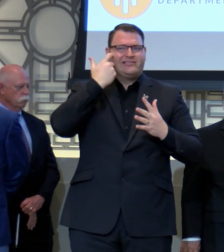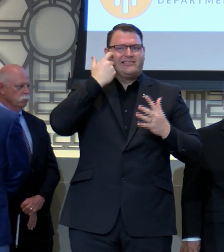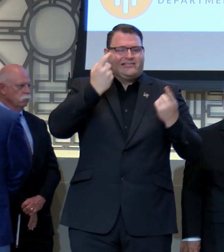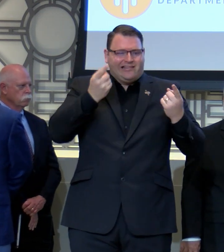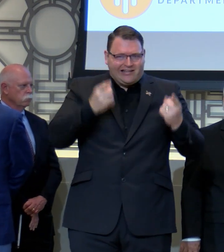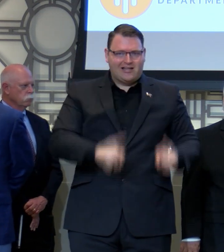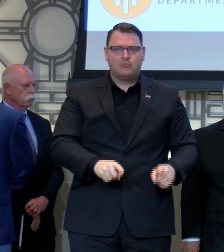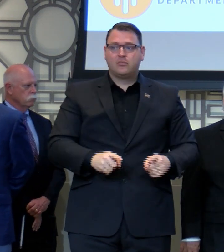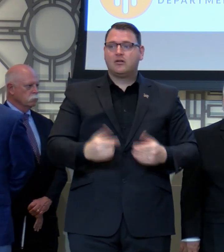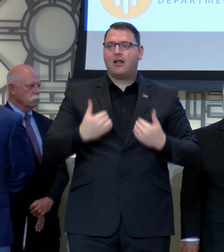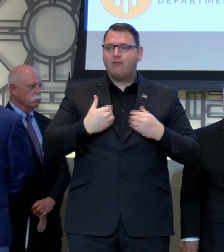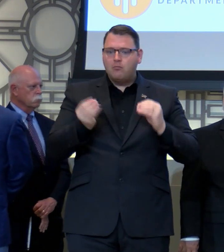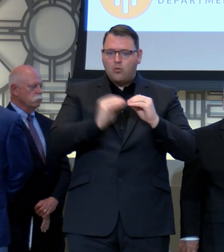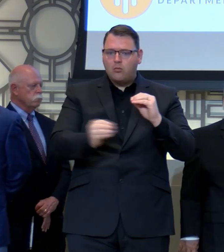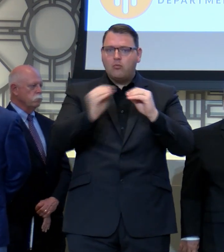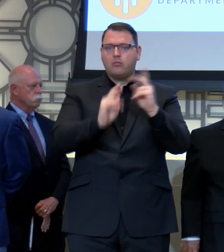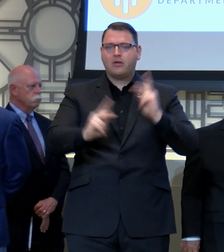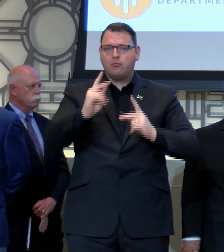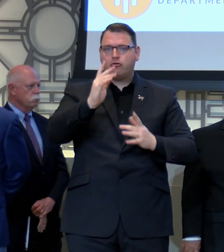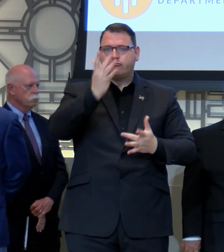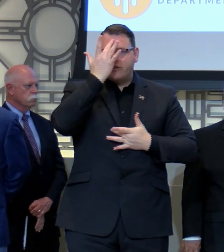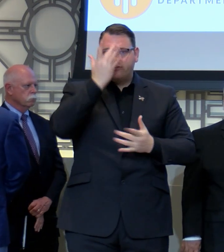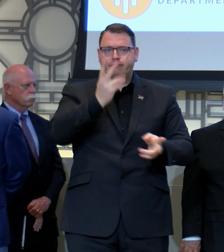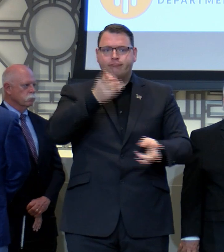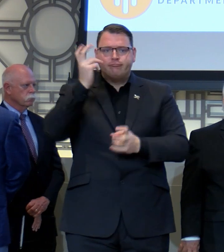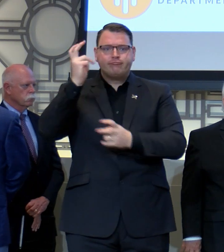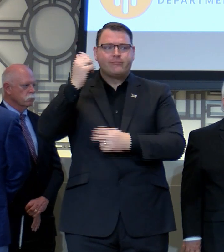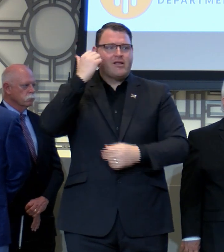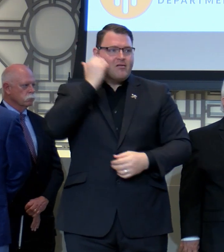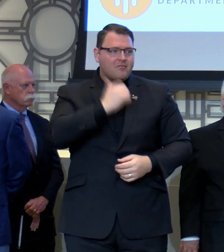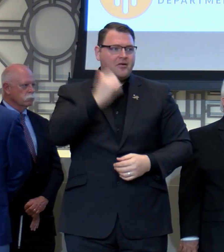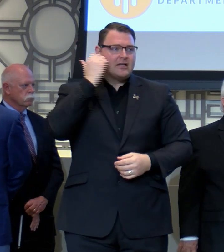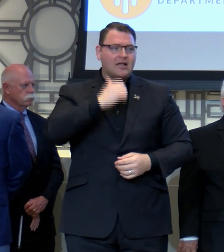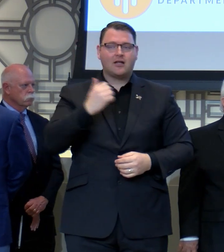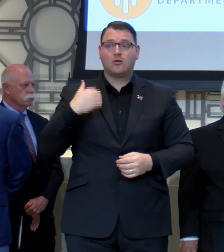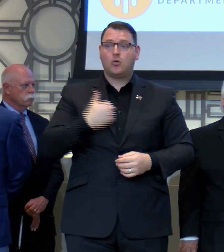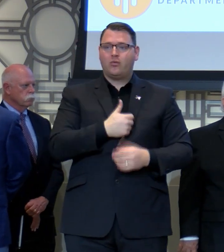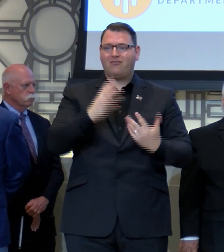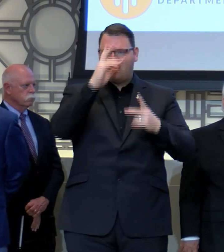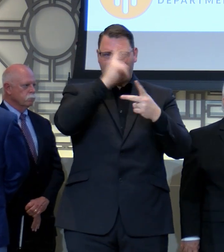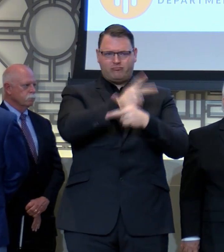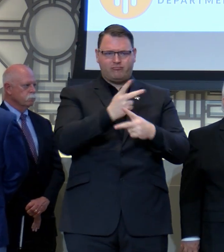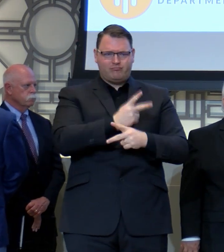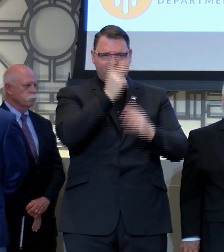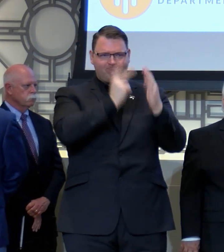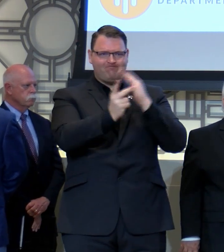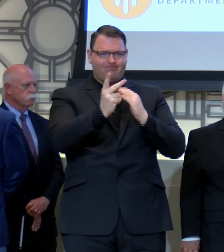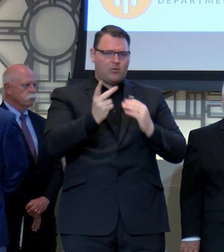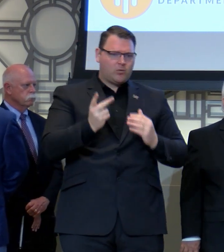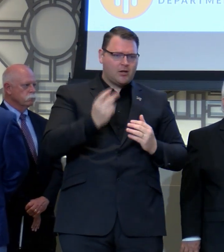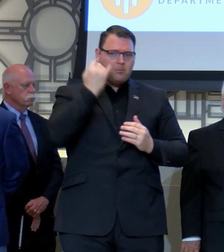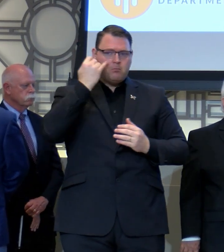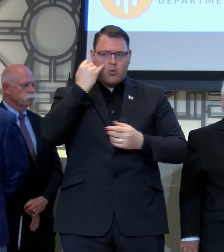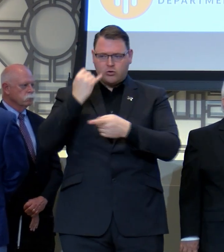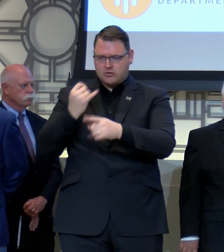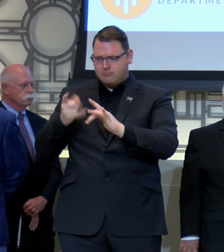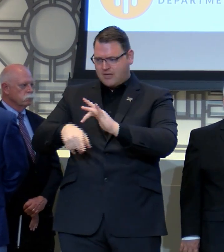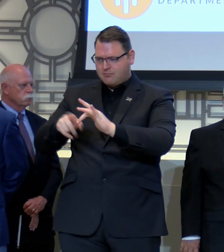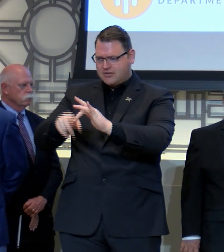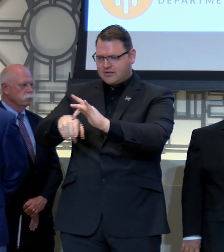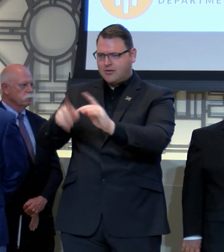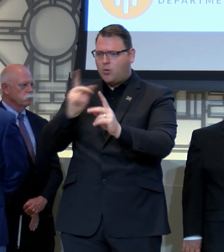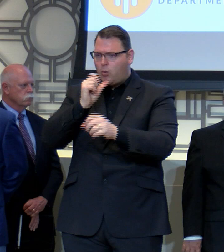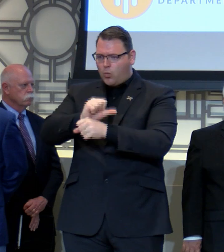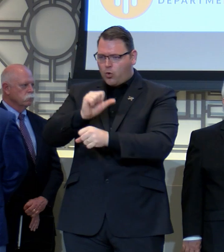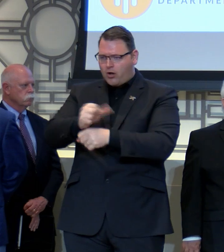of cases every day. So we've run a lot of simulations to say what happens if we get to 25% absenteeism? What